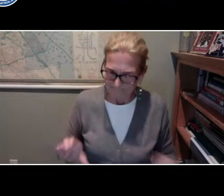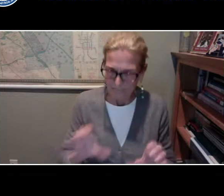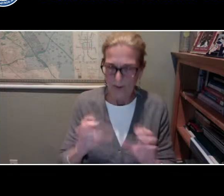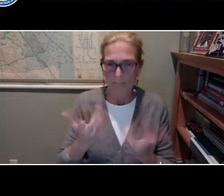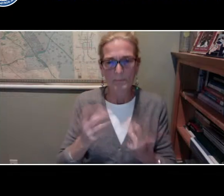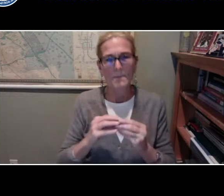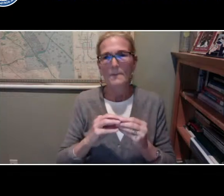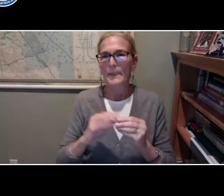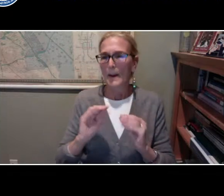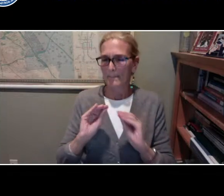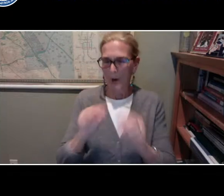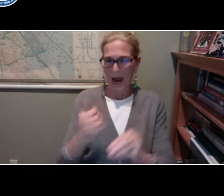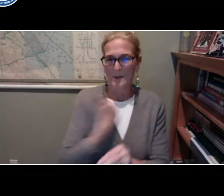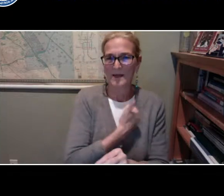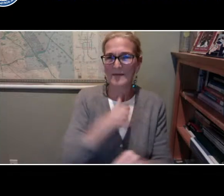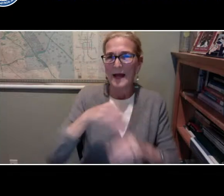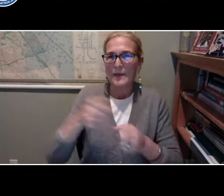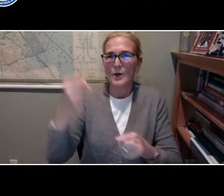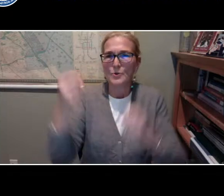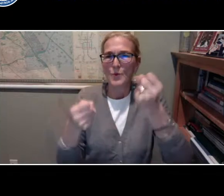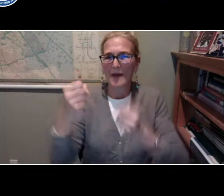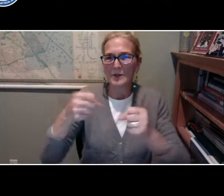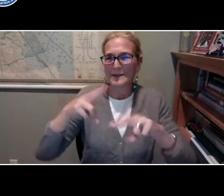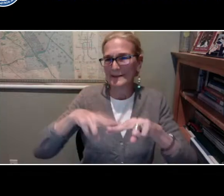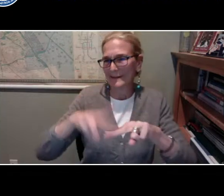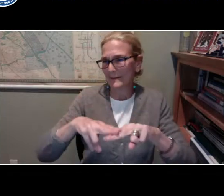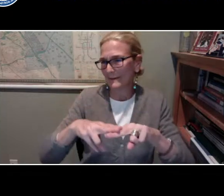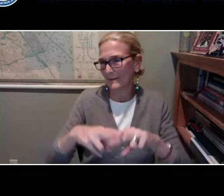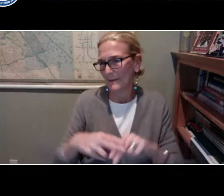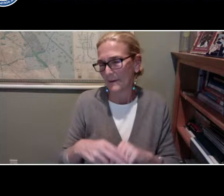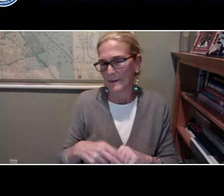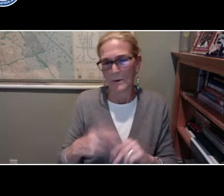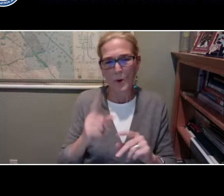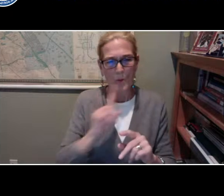dealing with all these other stakeholders. So